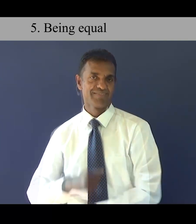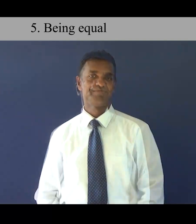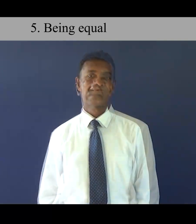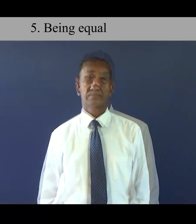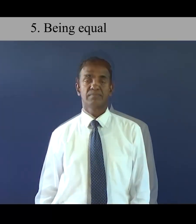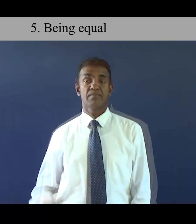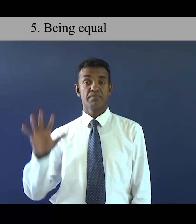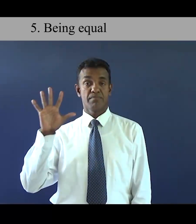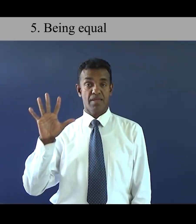Being equal.